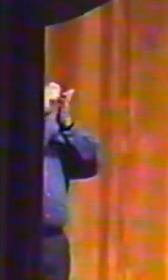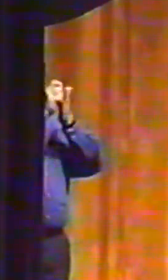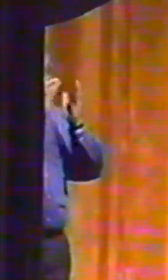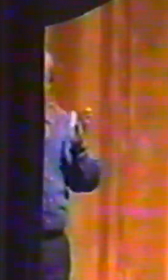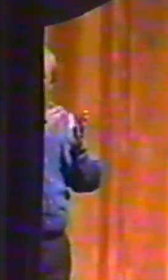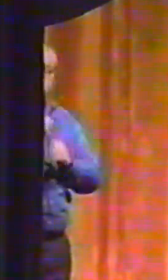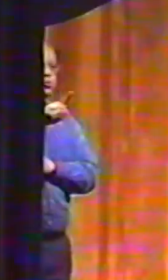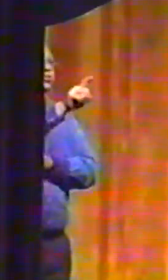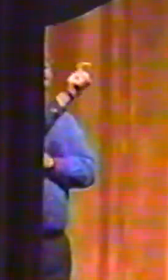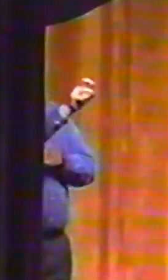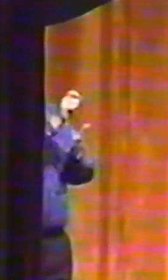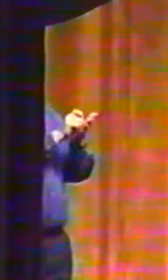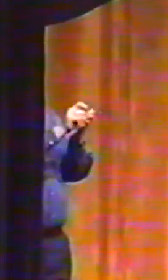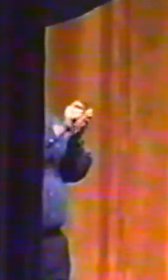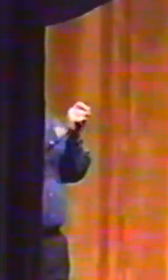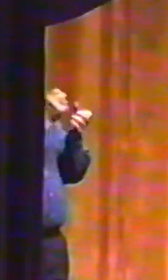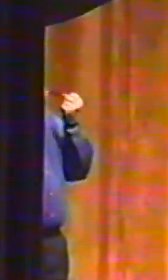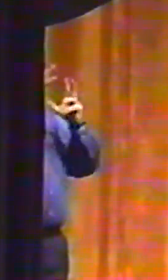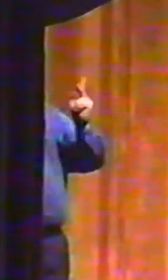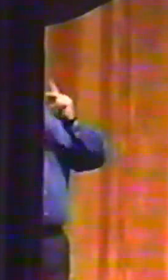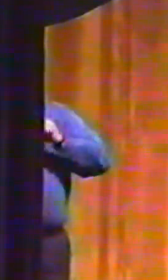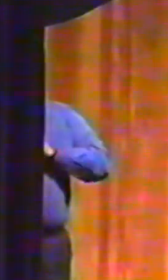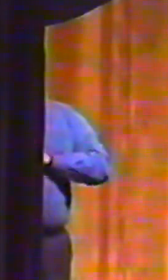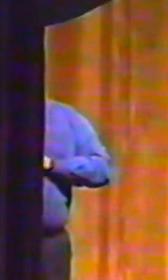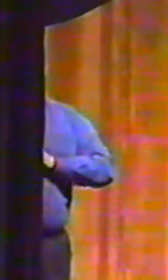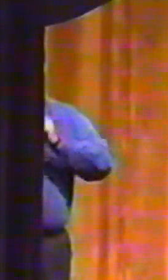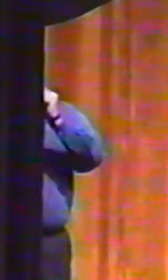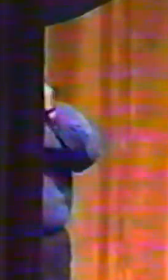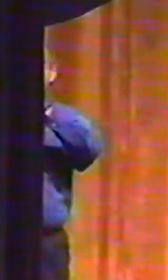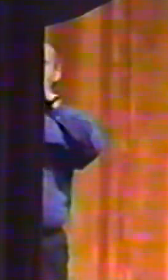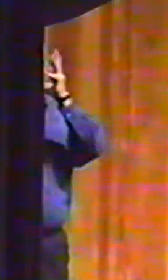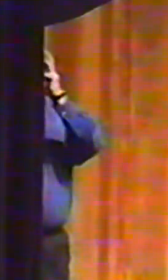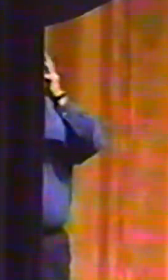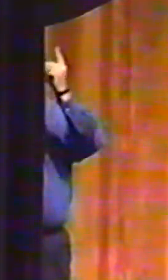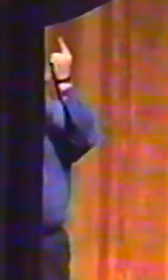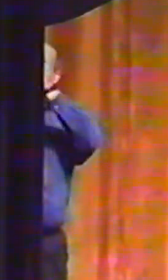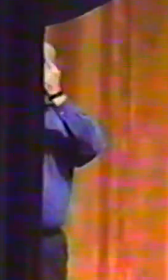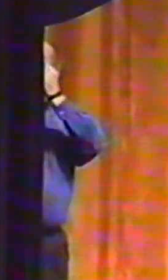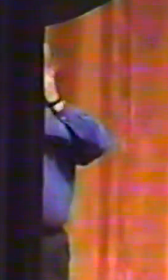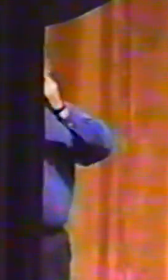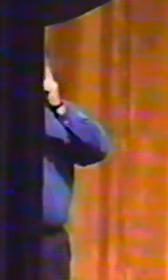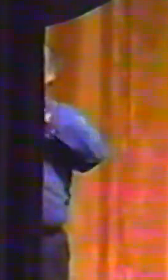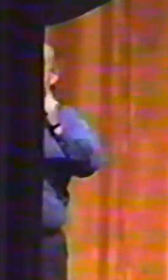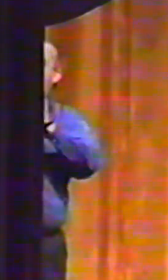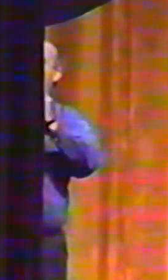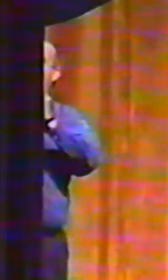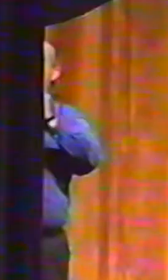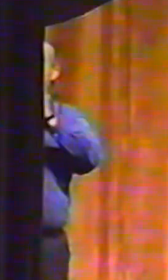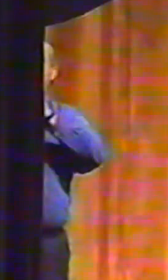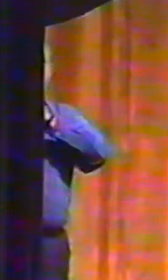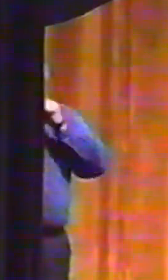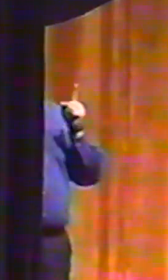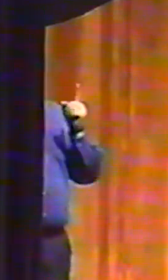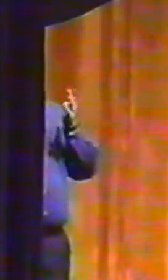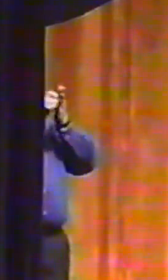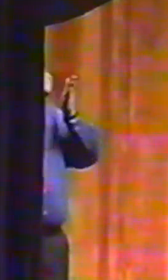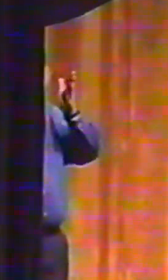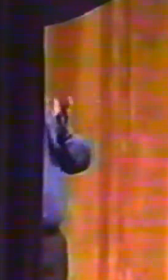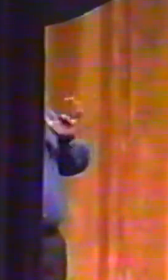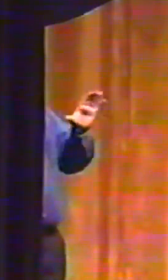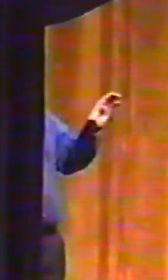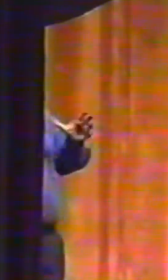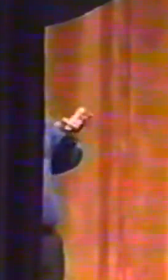dream about being a writer. They think about it. They read about it. They talk about it. But a writer is someone who sits down each day and writes